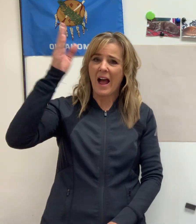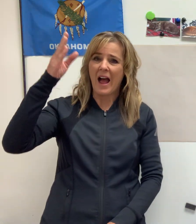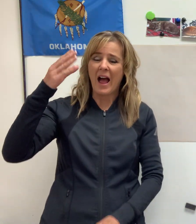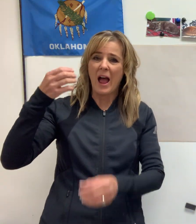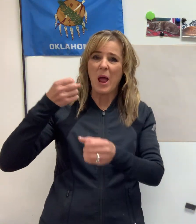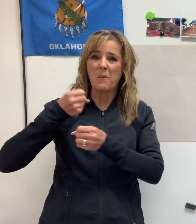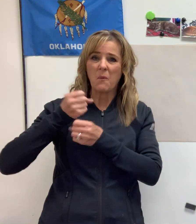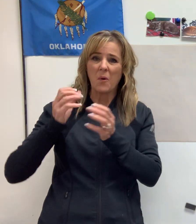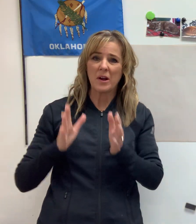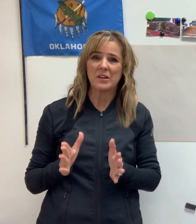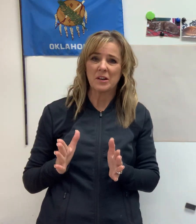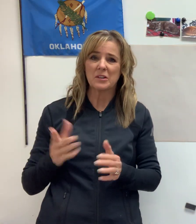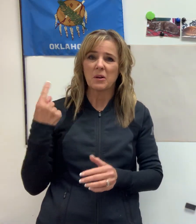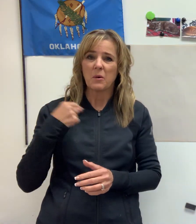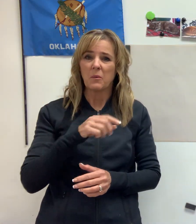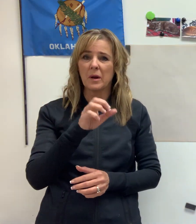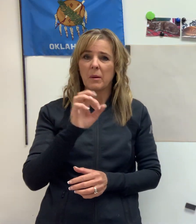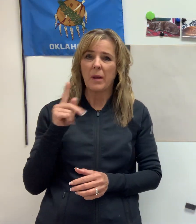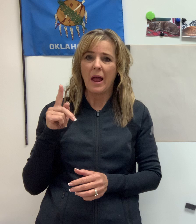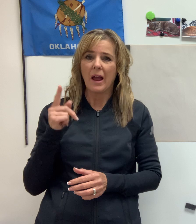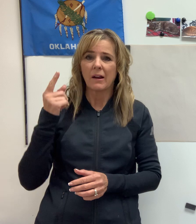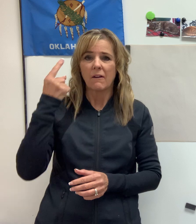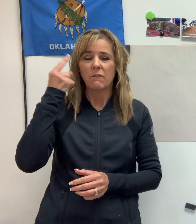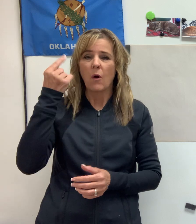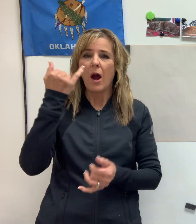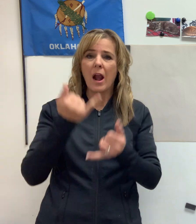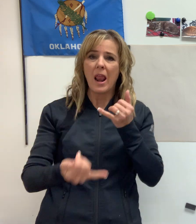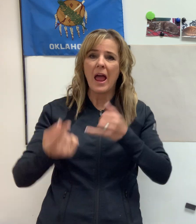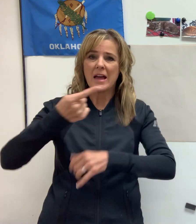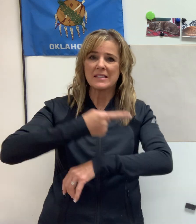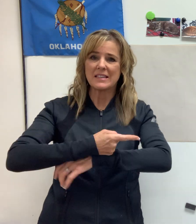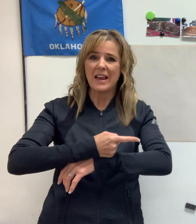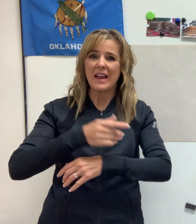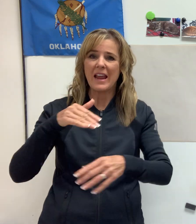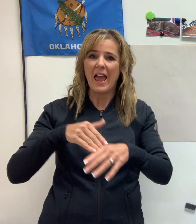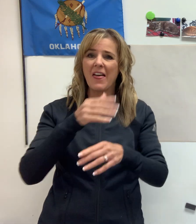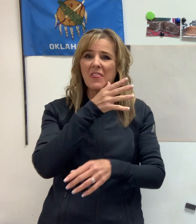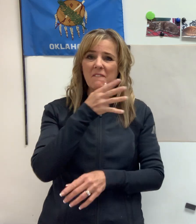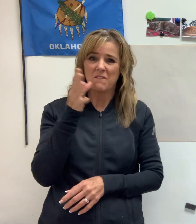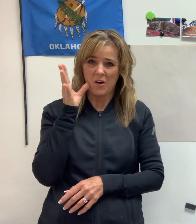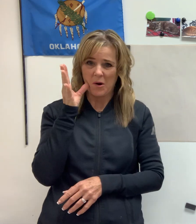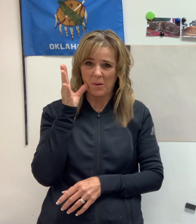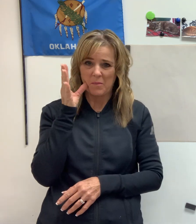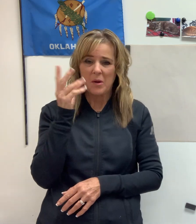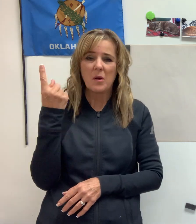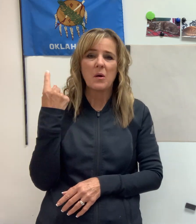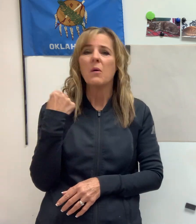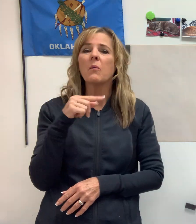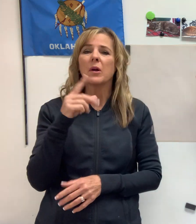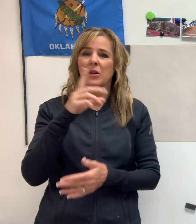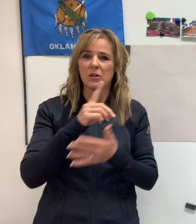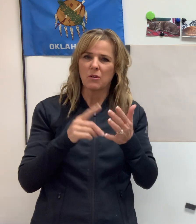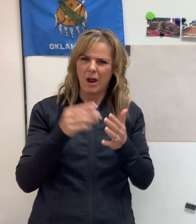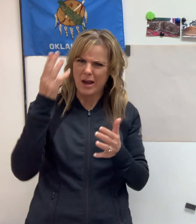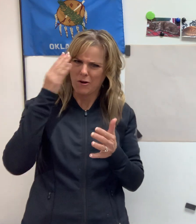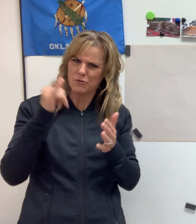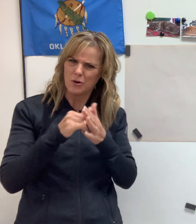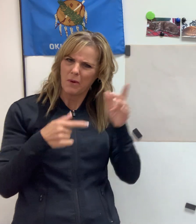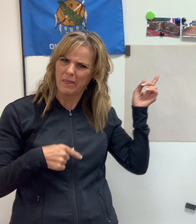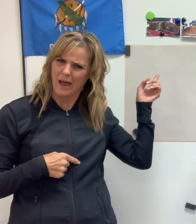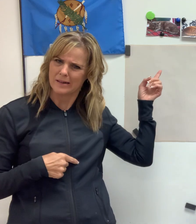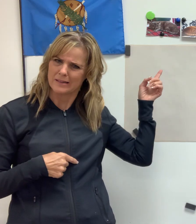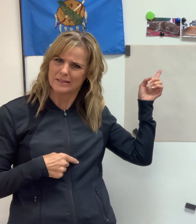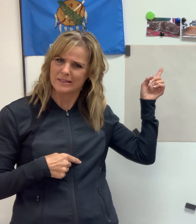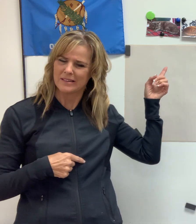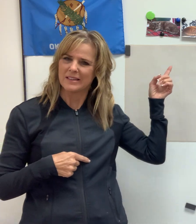Hello, warriors. We are back for our last day at the farm. We are going to draw, I know you guys know what this animal is.